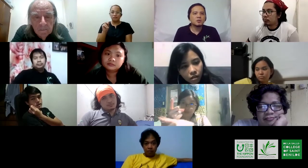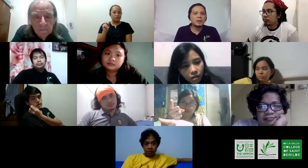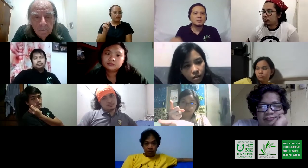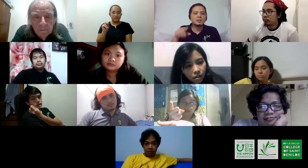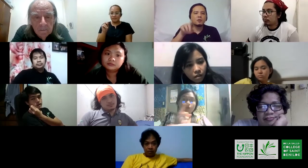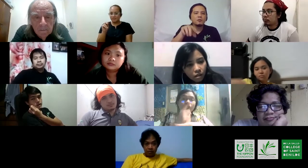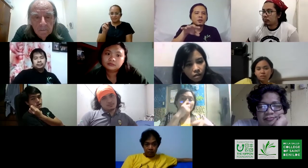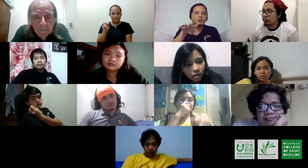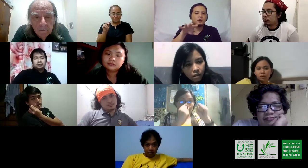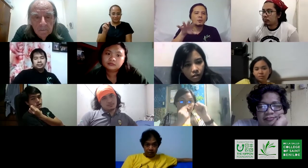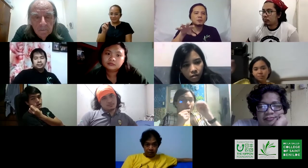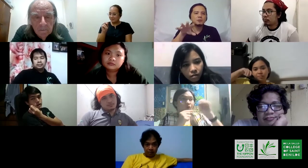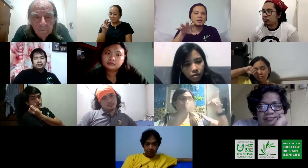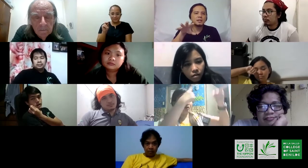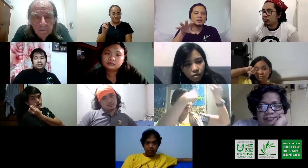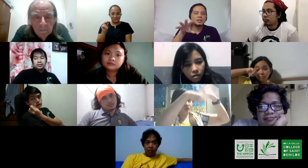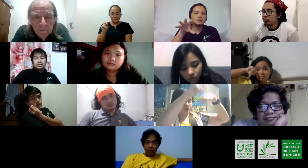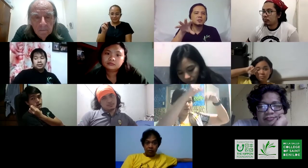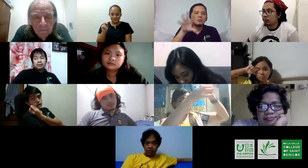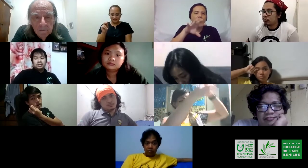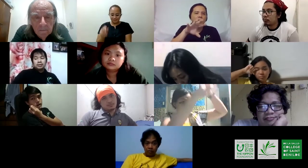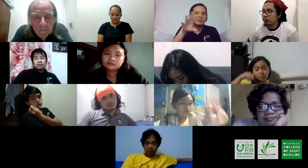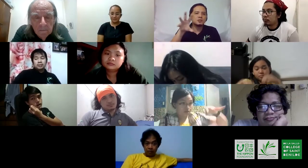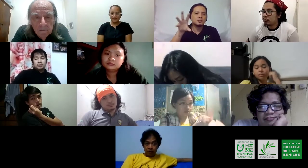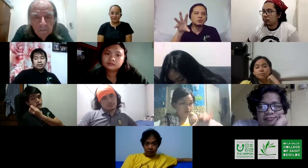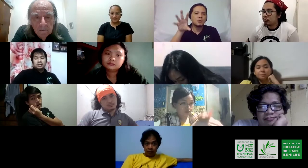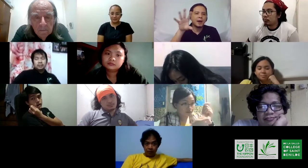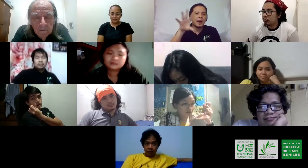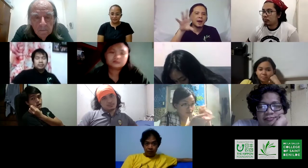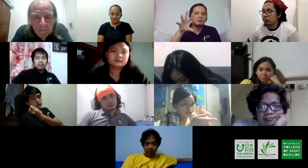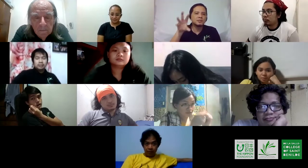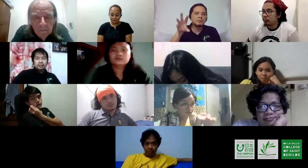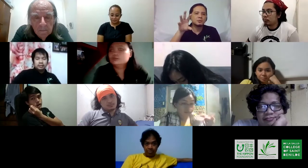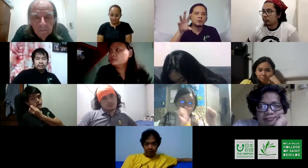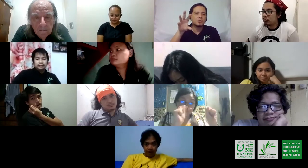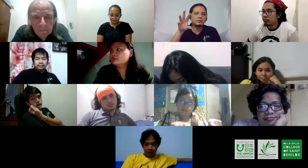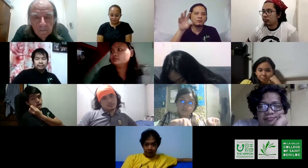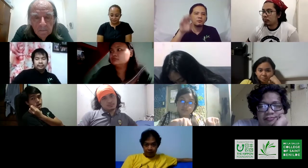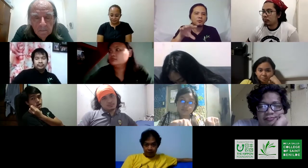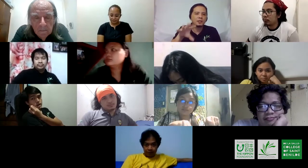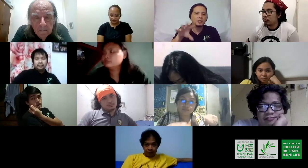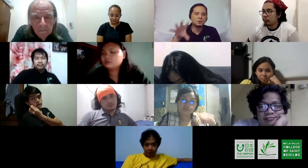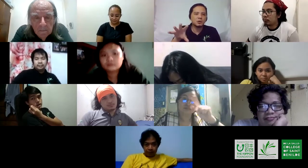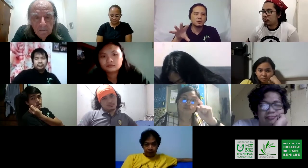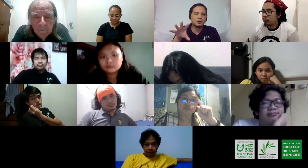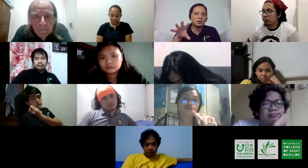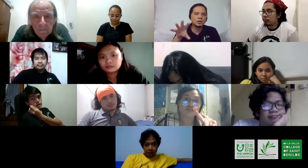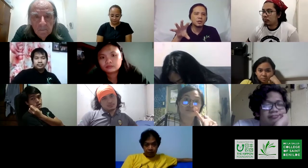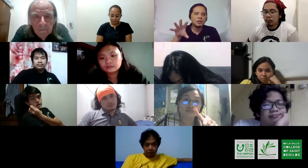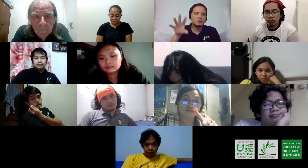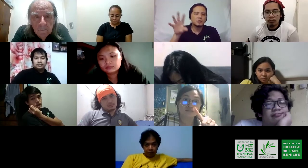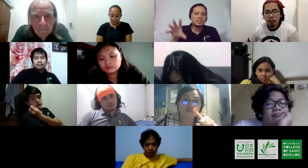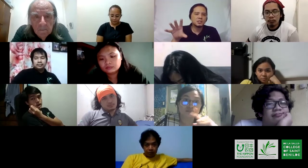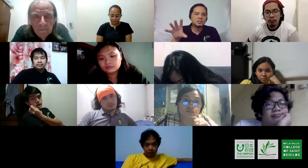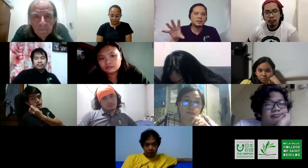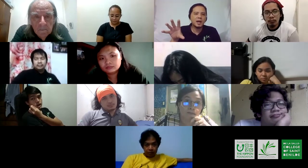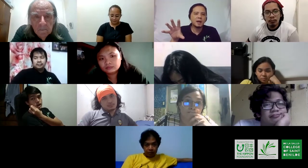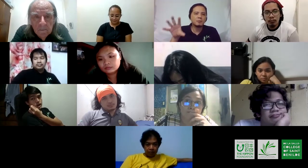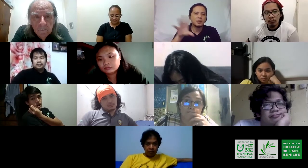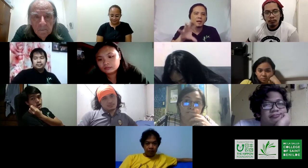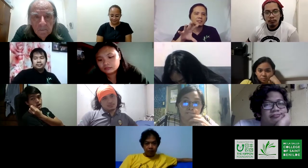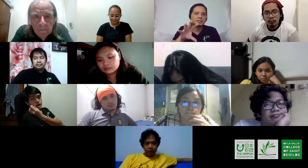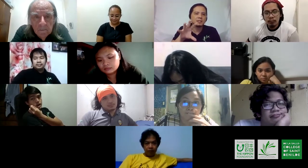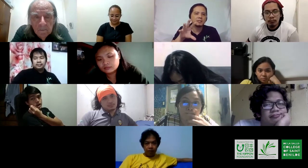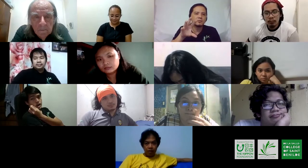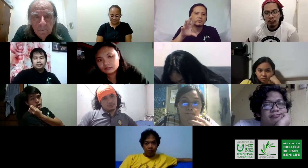So basically, no, for you, when you said that you didn't want it to have some sort of English word order, so that's what's going to happen